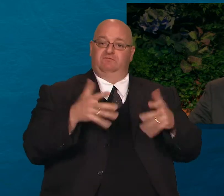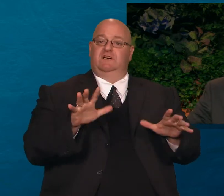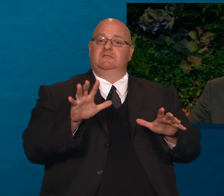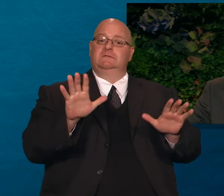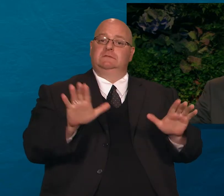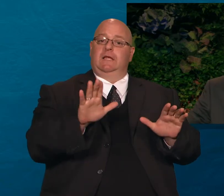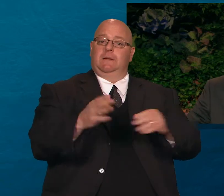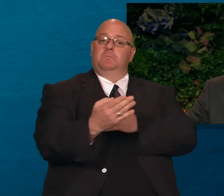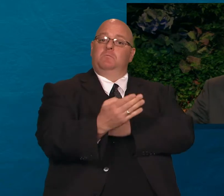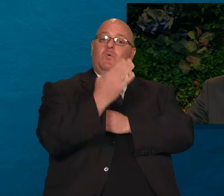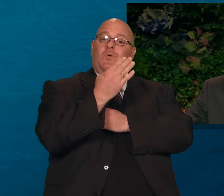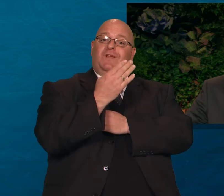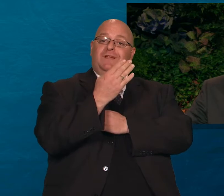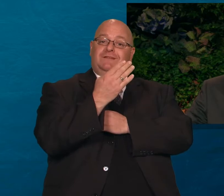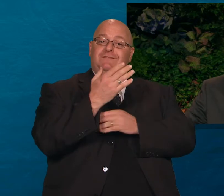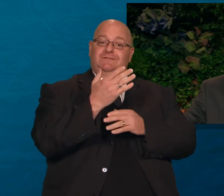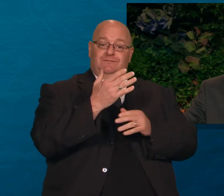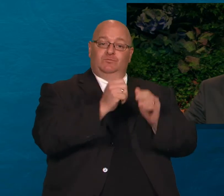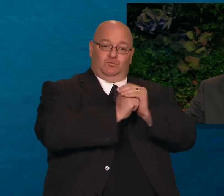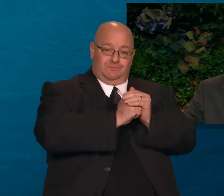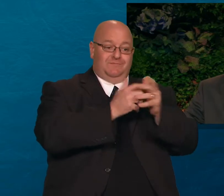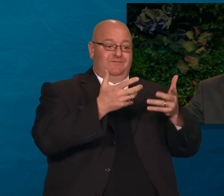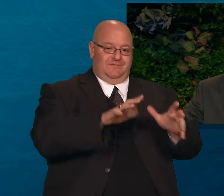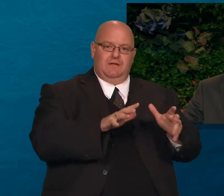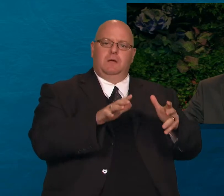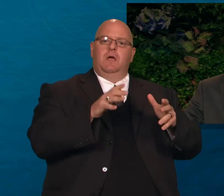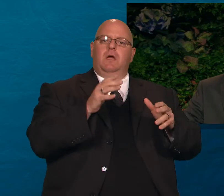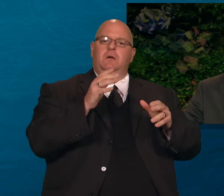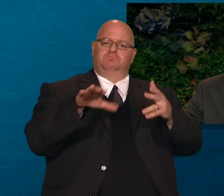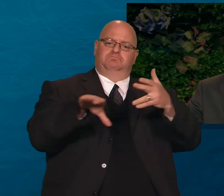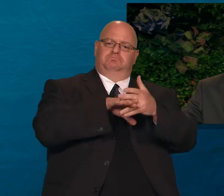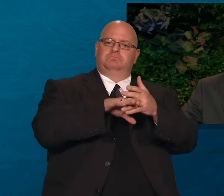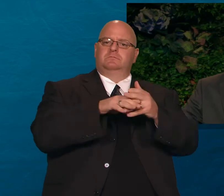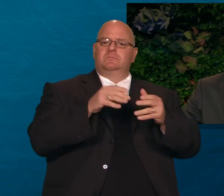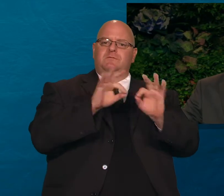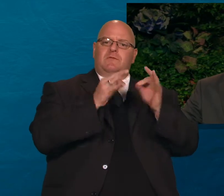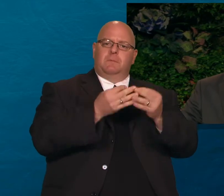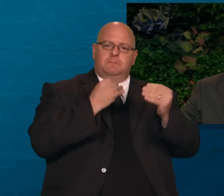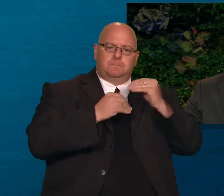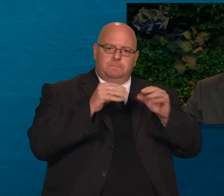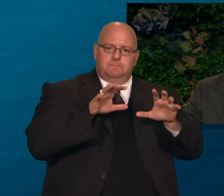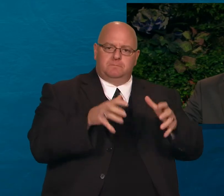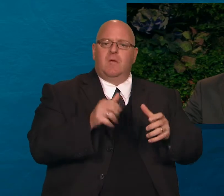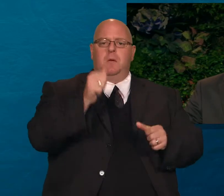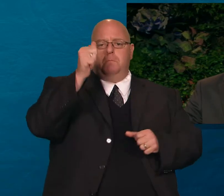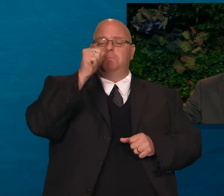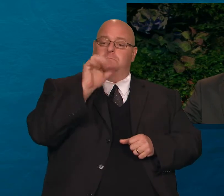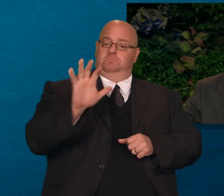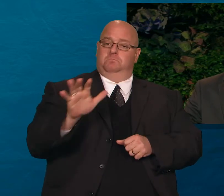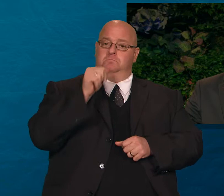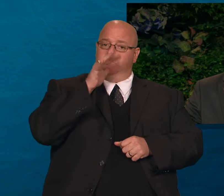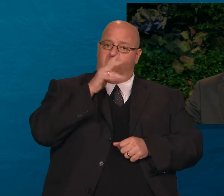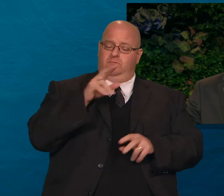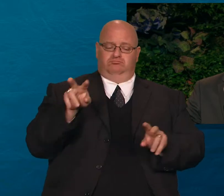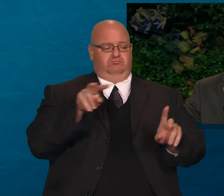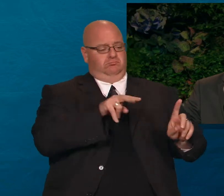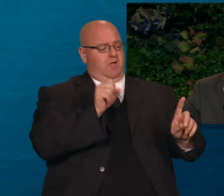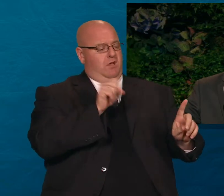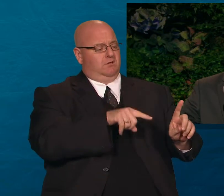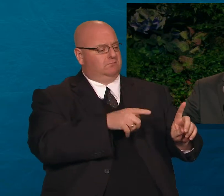from Sunday morning worship services and having a midday family meal together, his mother turned to his father and asked